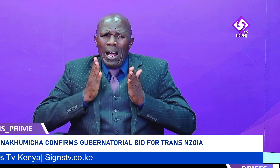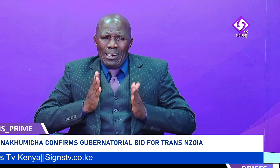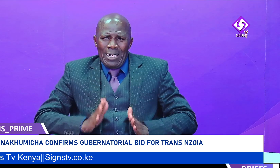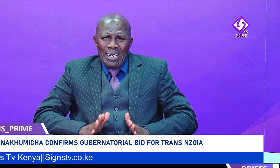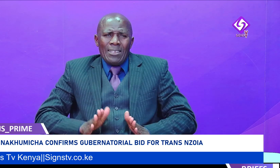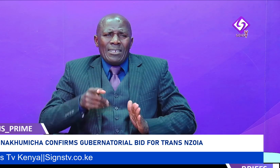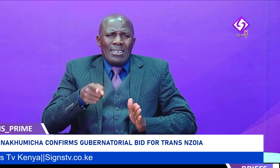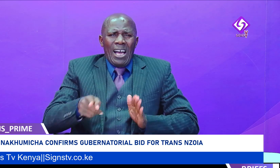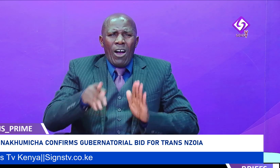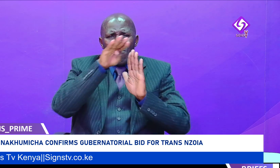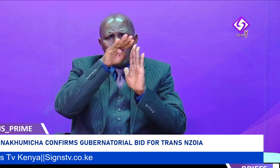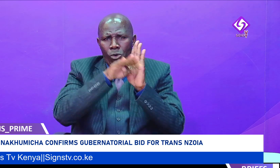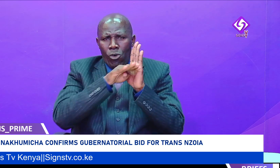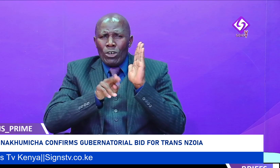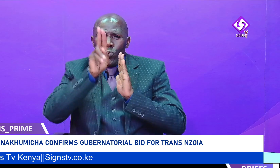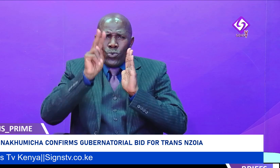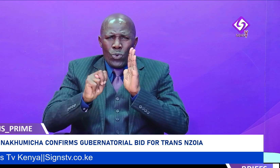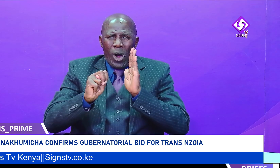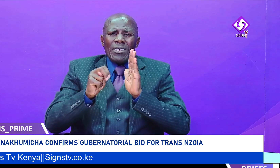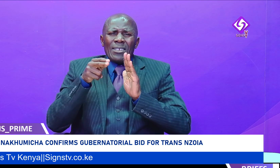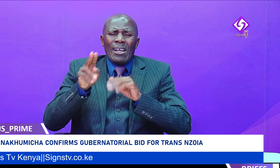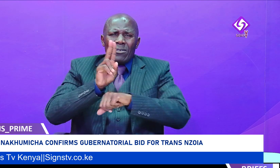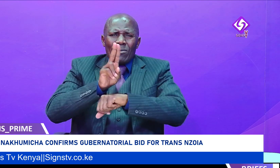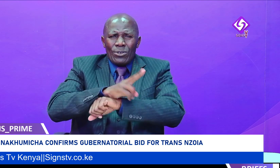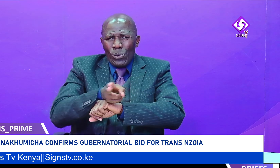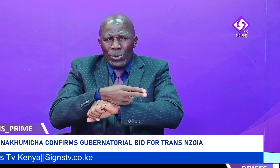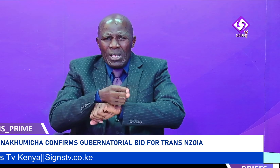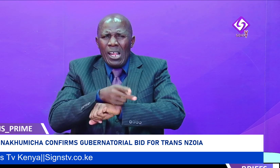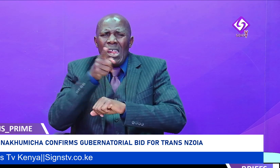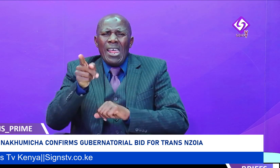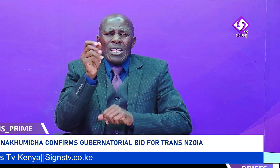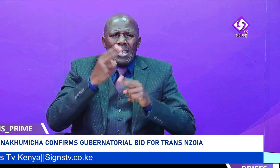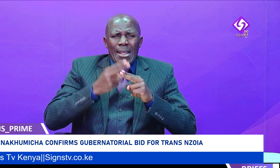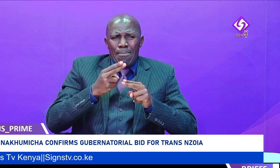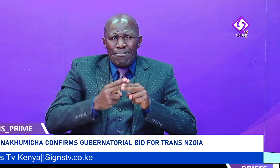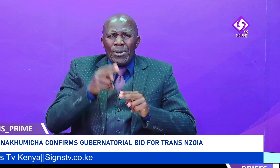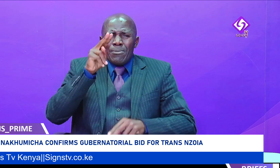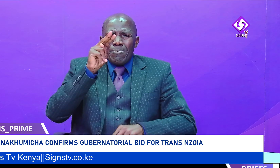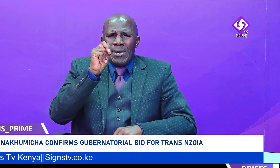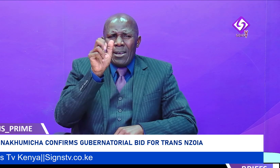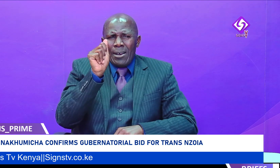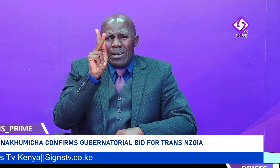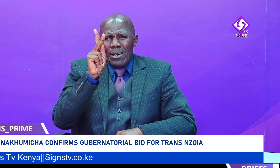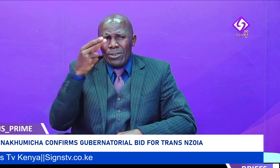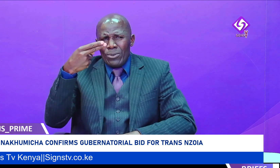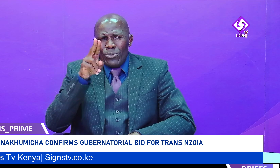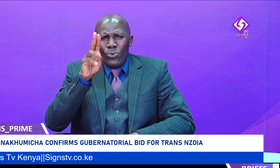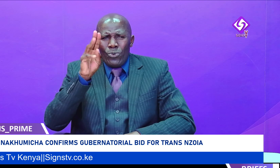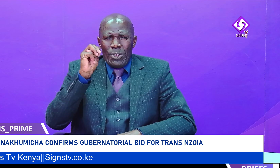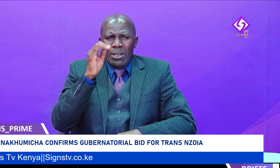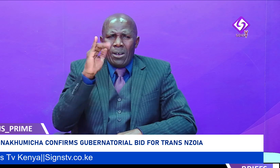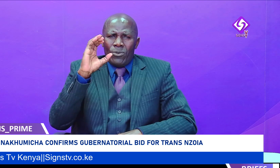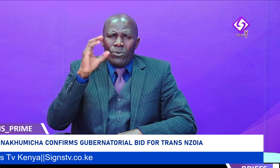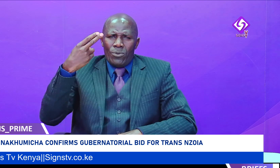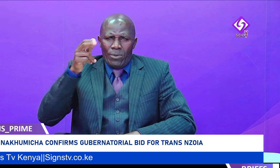of Kenya to the United Nations Human Settlements Program, UN Habitat,